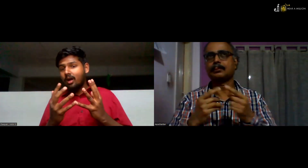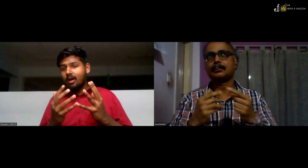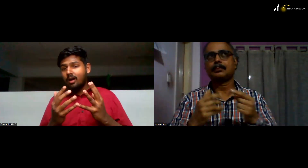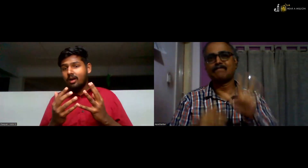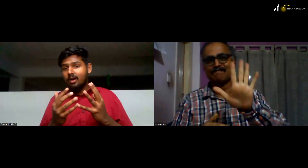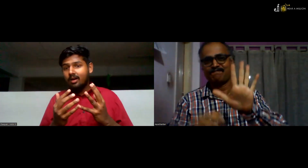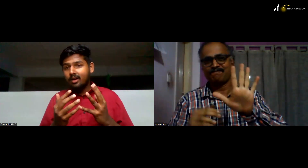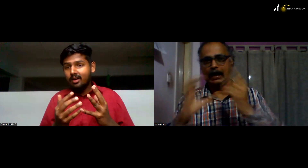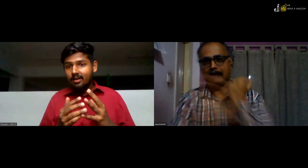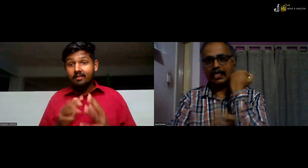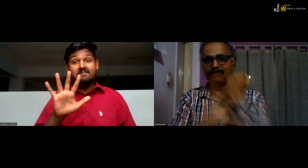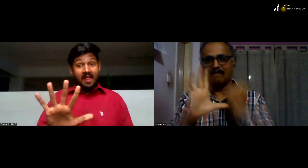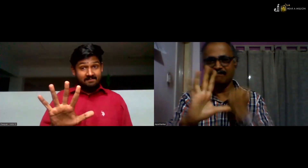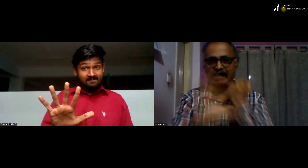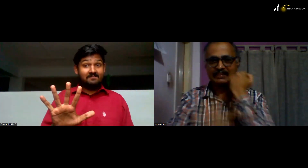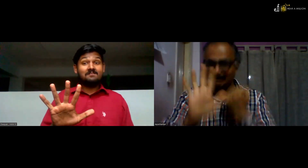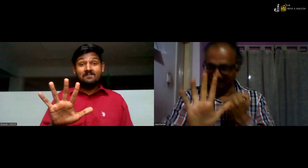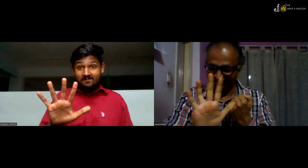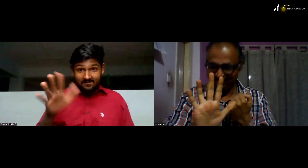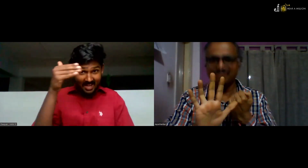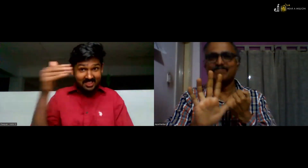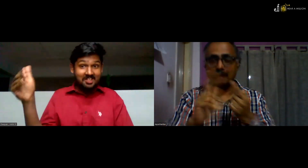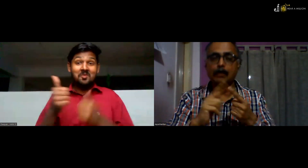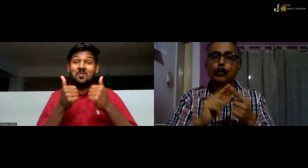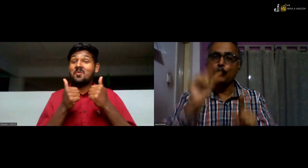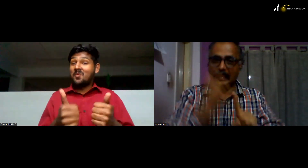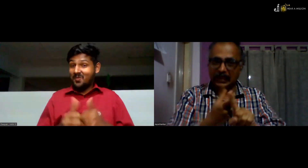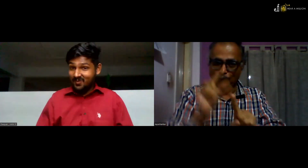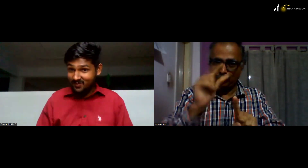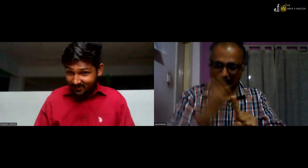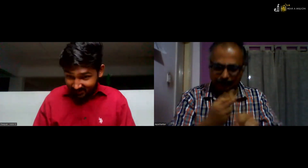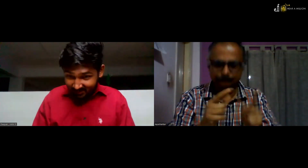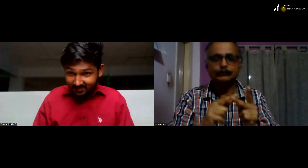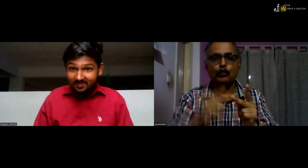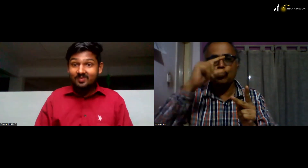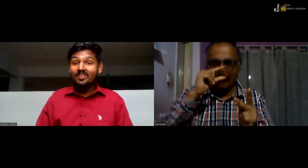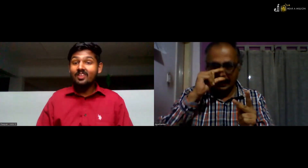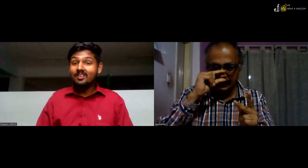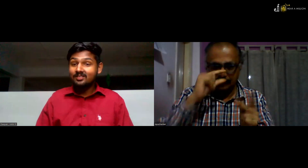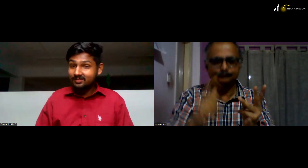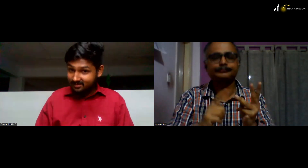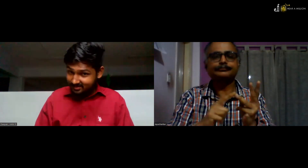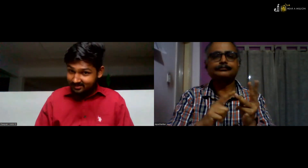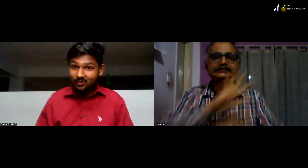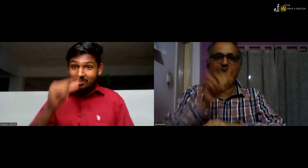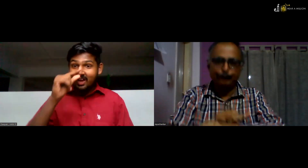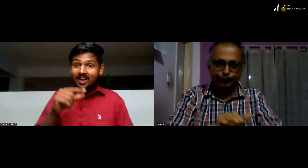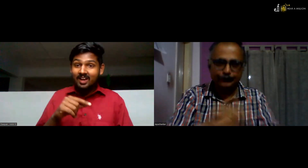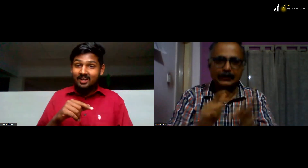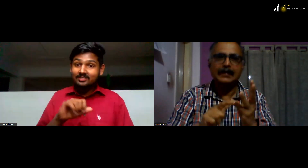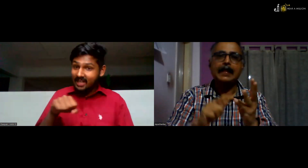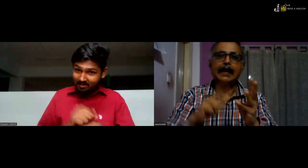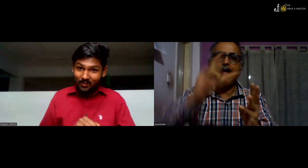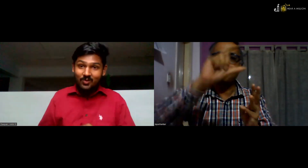So outside of the India as well? Yes, I guess 5 places. Um, like maybe UK, and